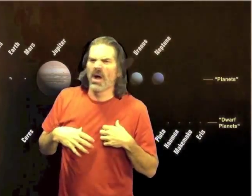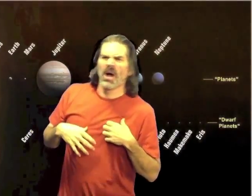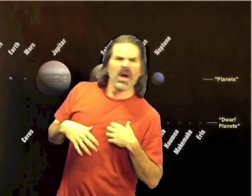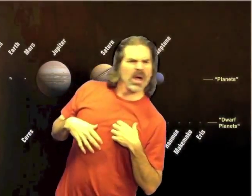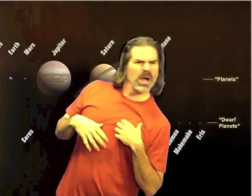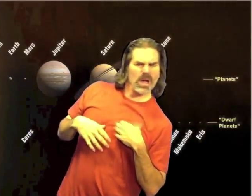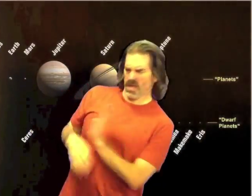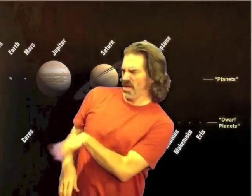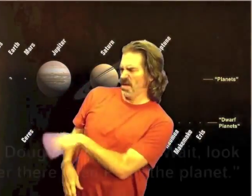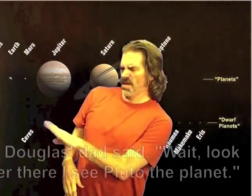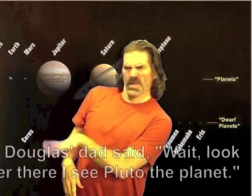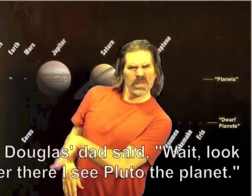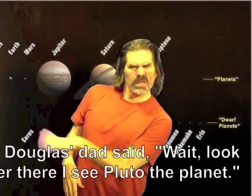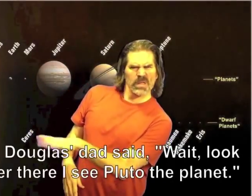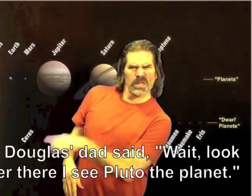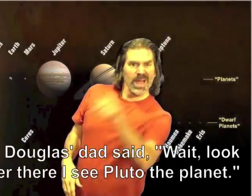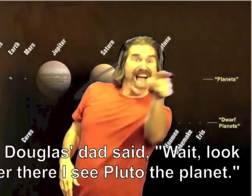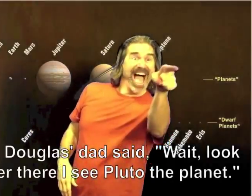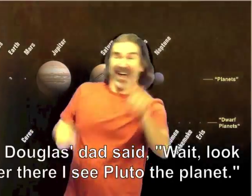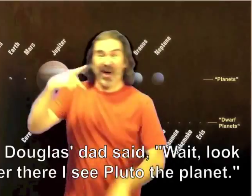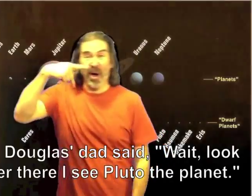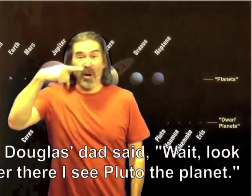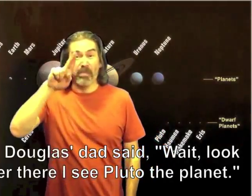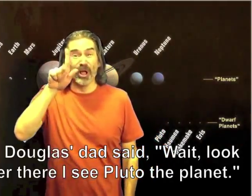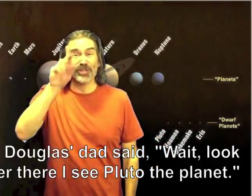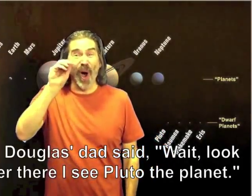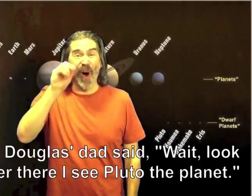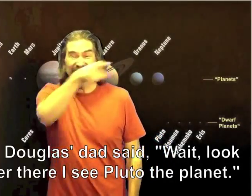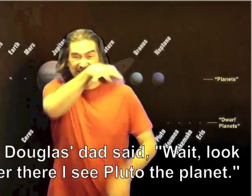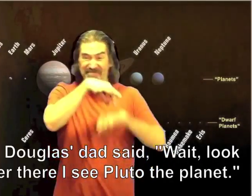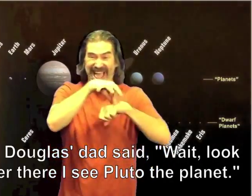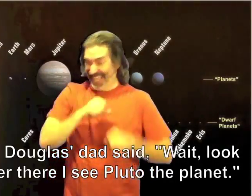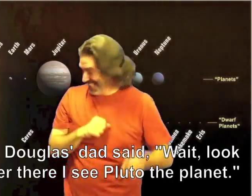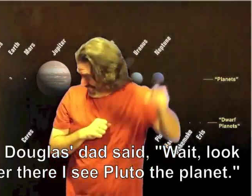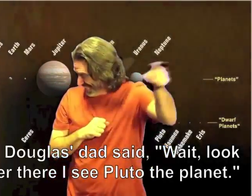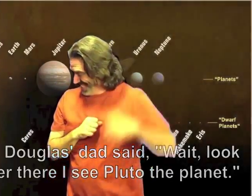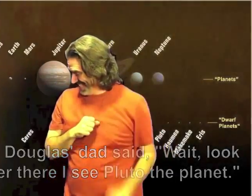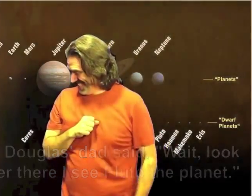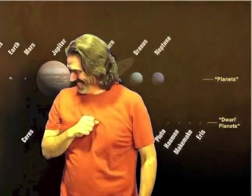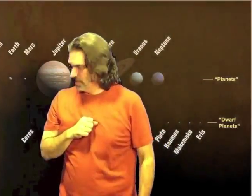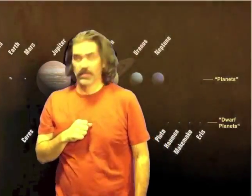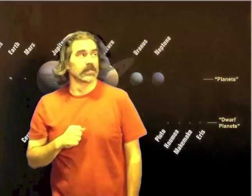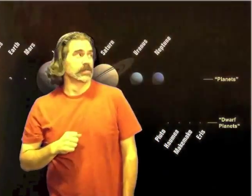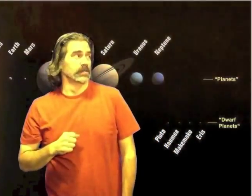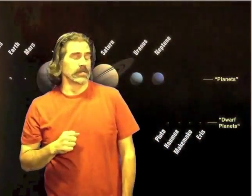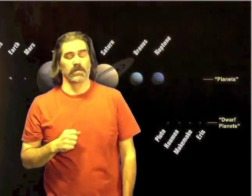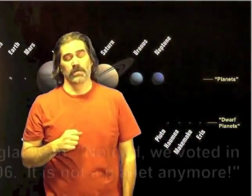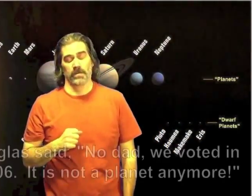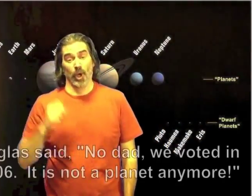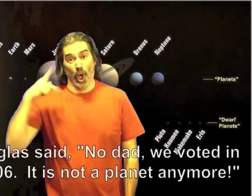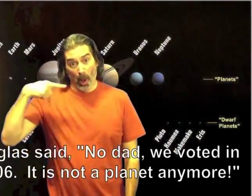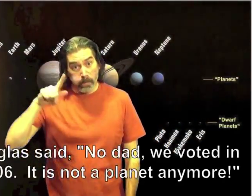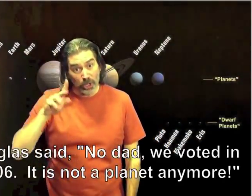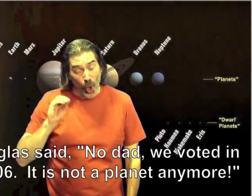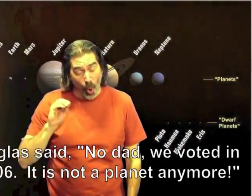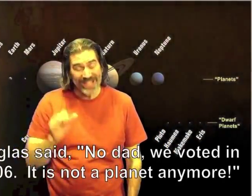And then Douglas's dad said, look, I see another planet, Pluto. And Douglas said, no, Dad,